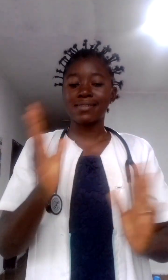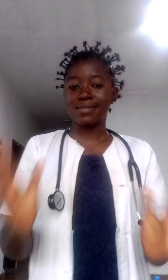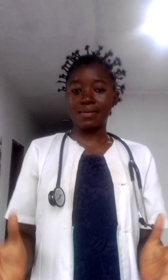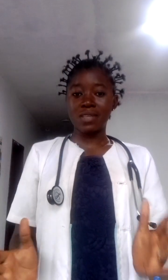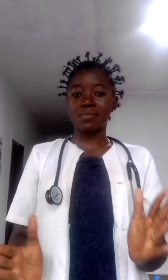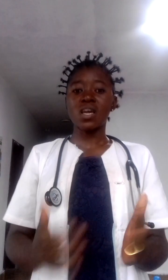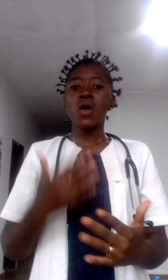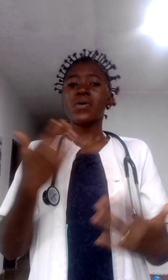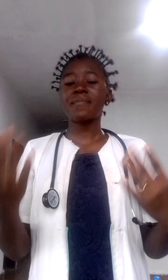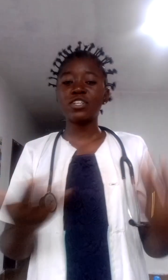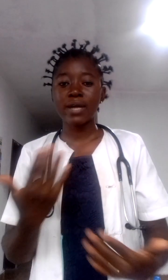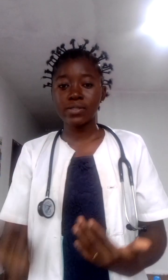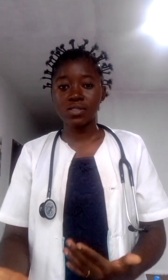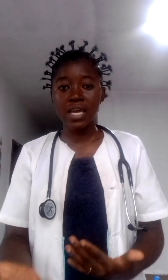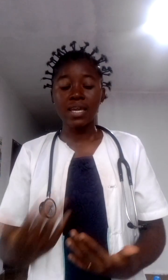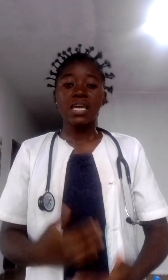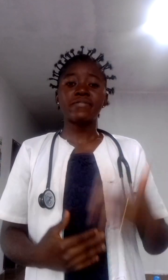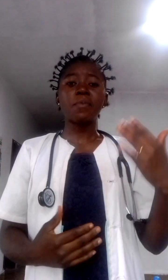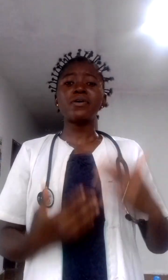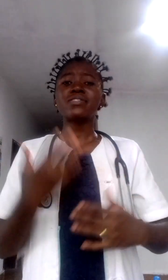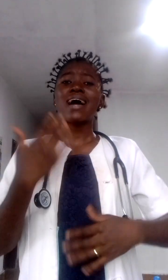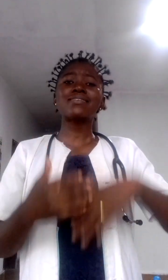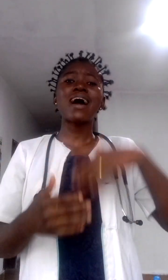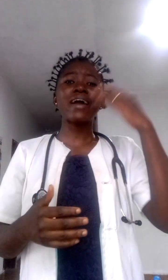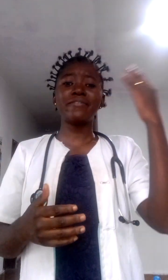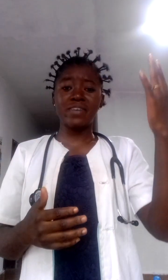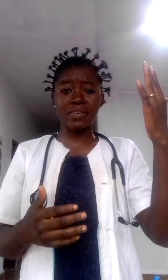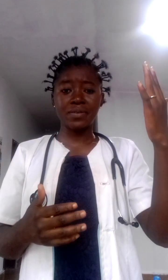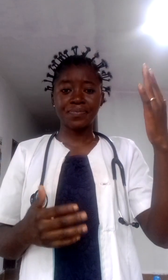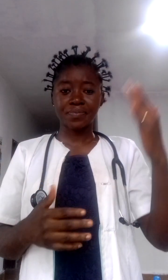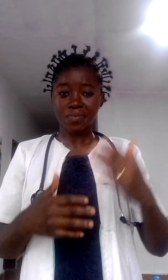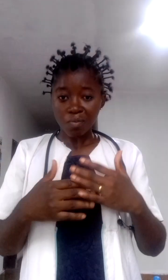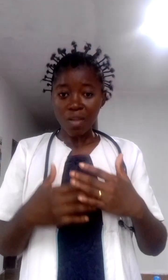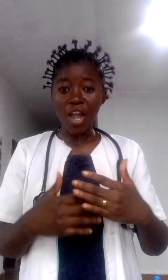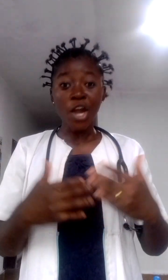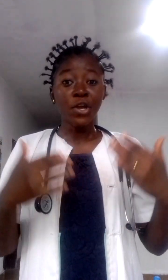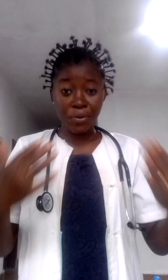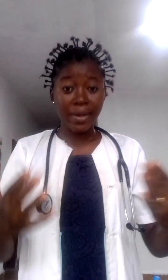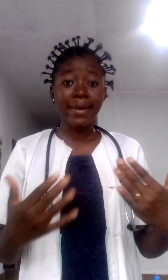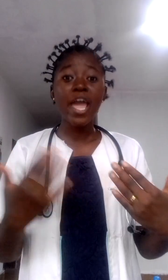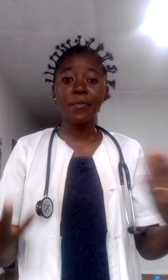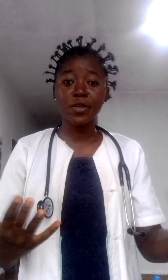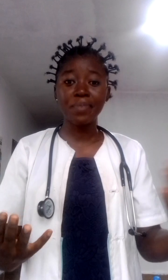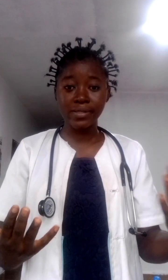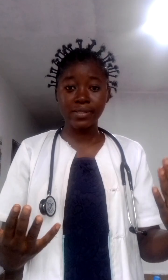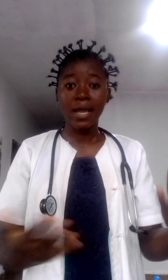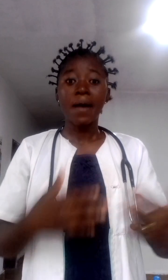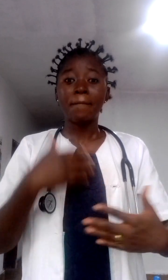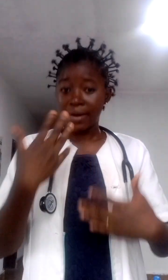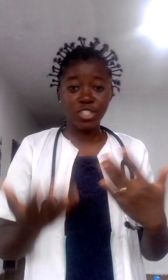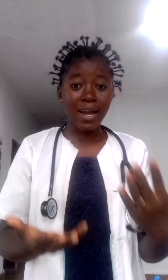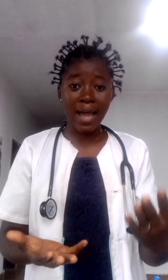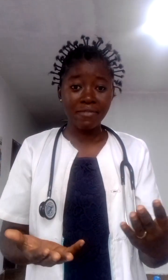and symptoms. What am I trying to say? If the person has high fever, you can help the person manage a high